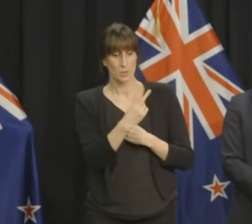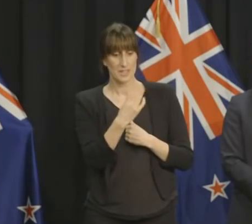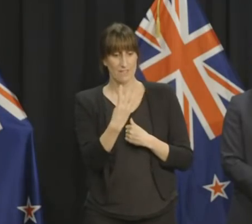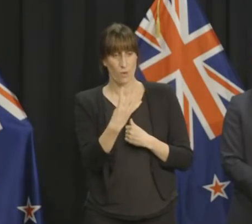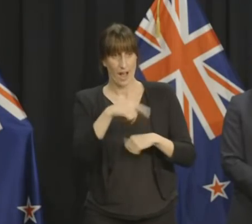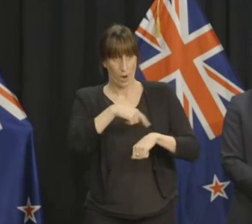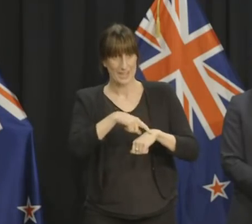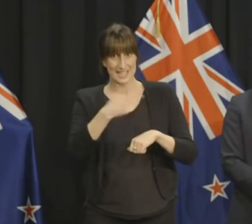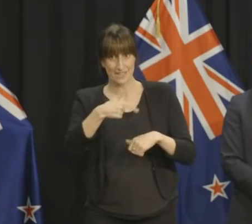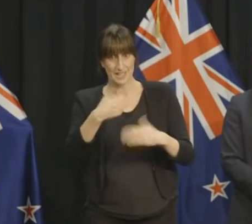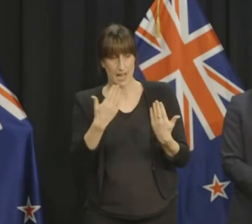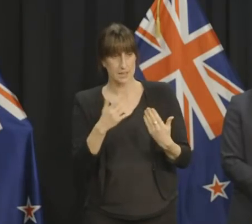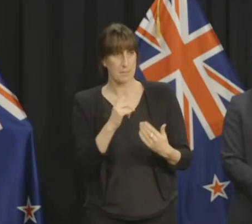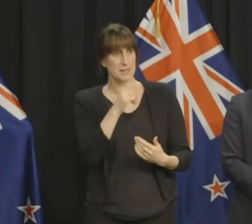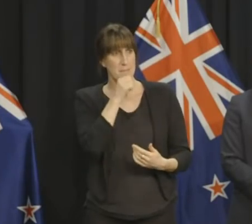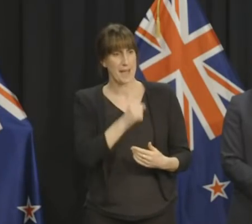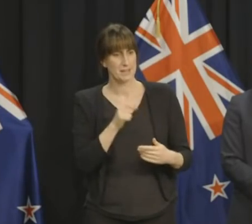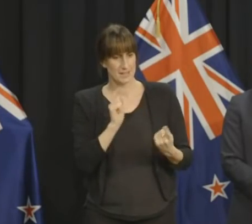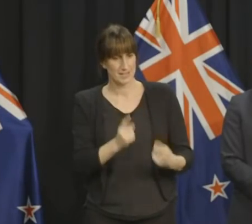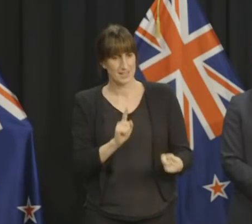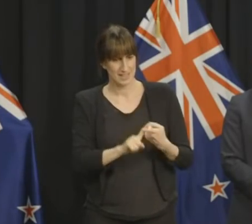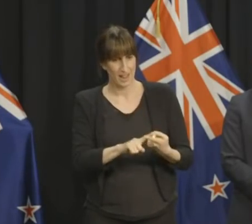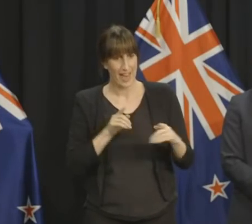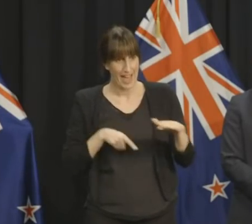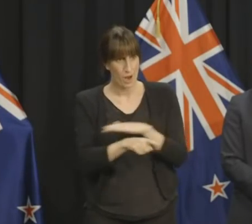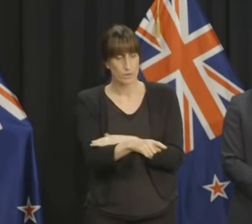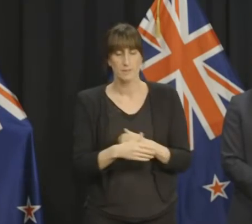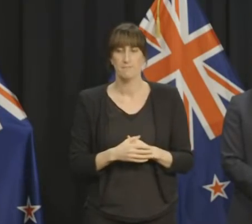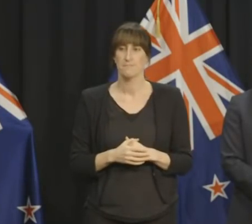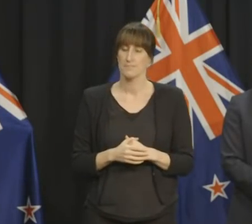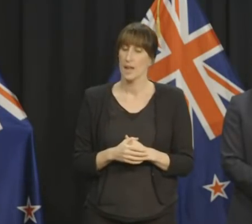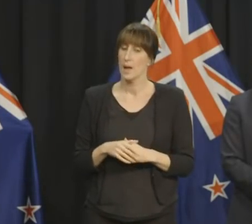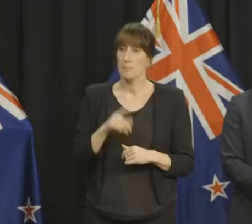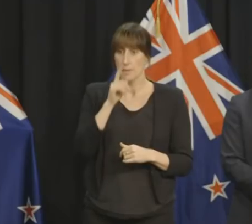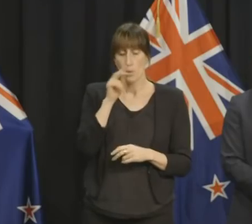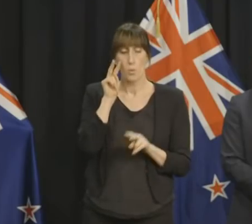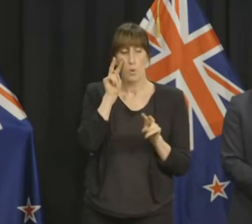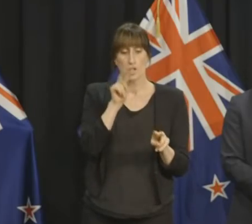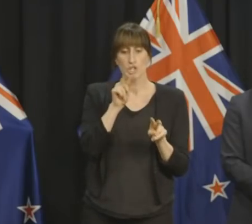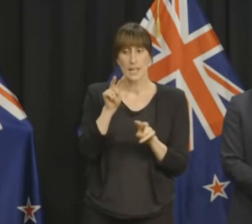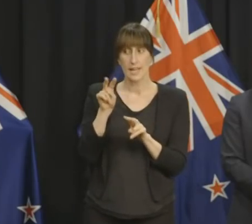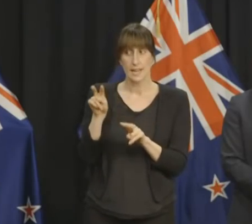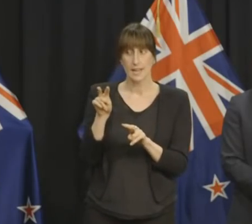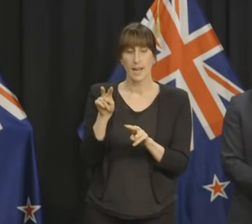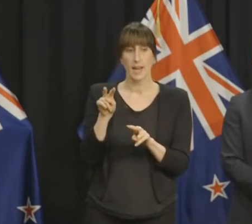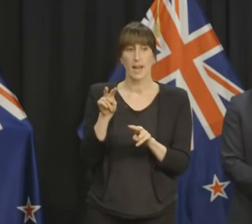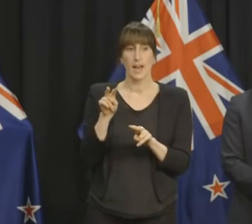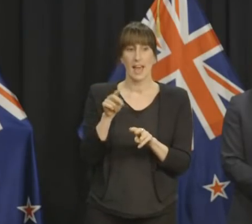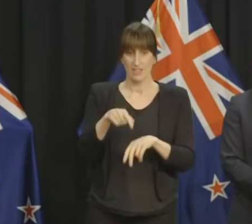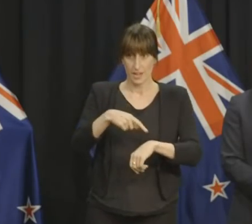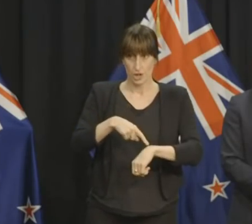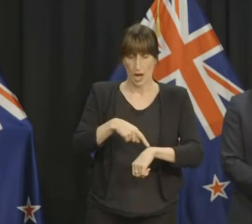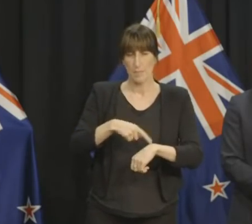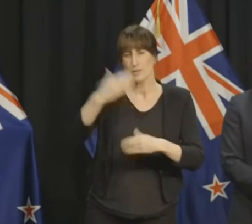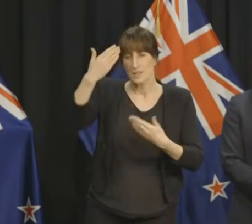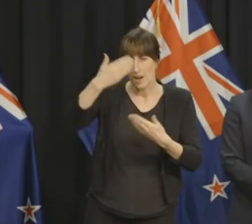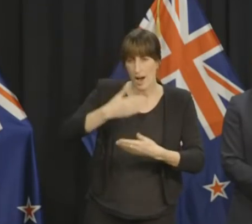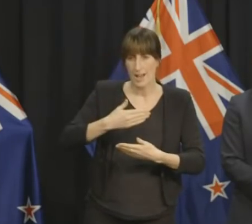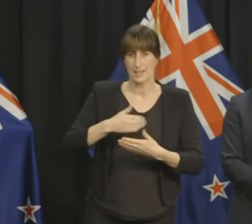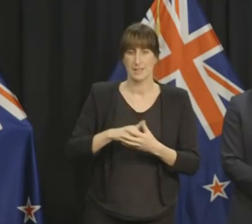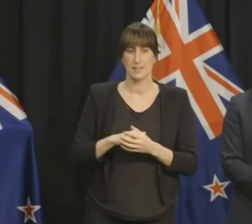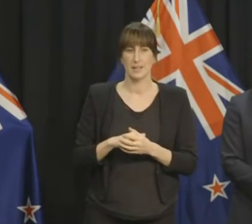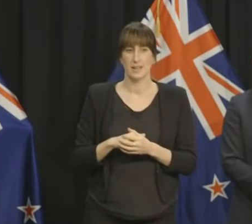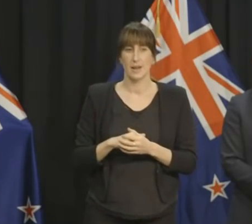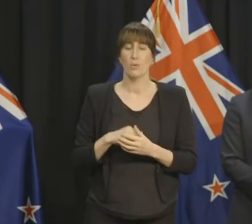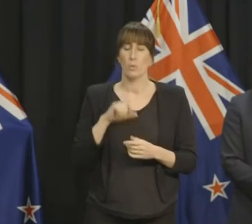does that? Well, he was being observed. There was contractual staff removing the fences and replacing them at the time, at night time. So once again,